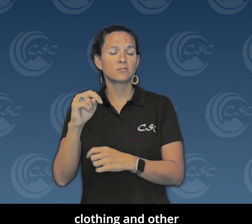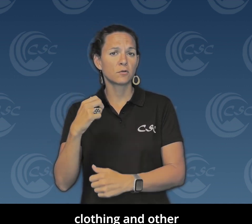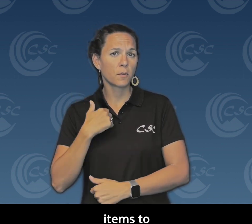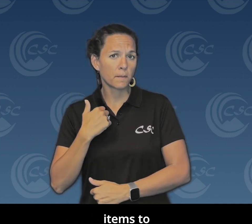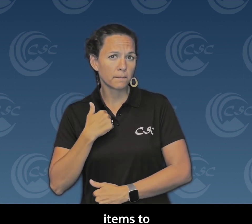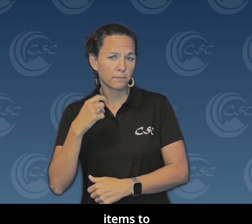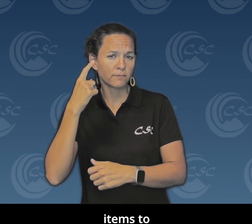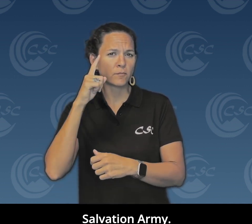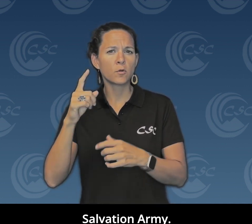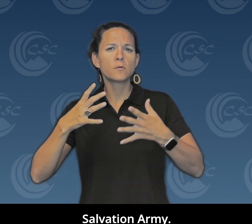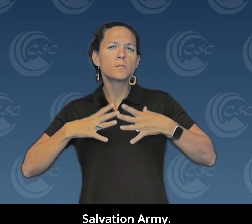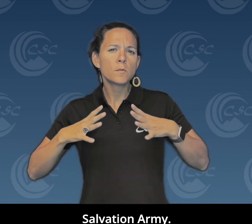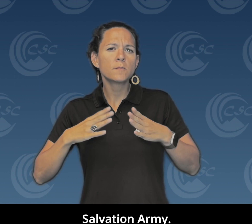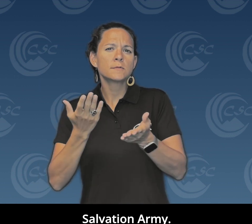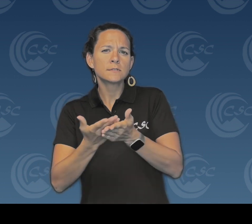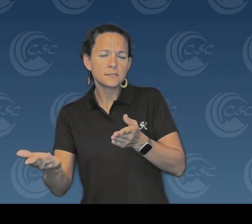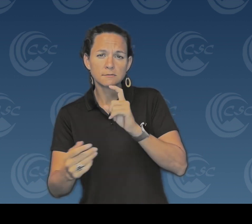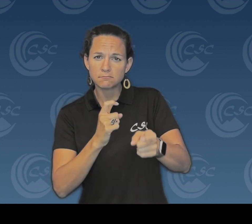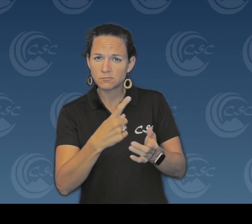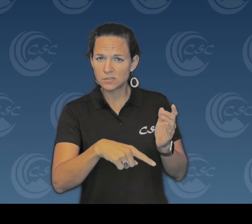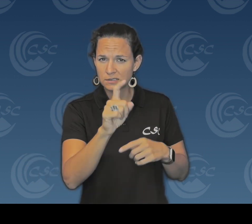other items to Salvation Army.